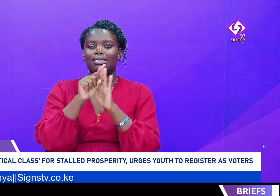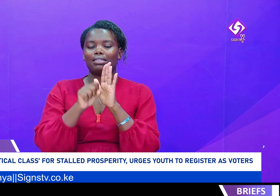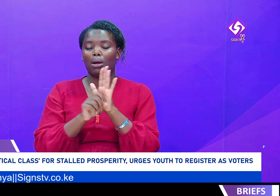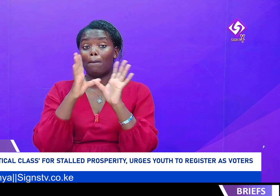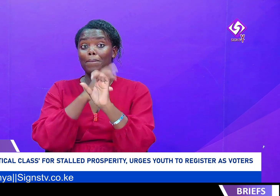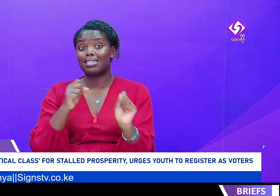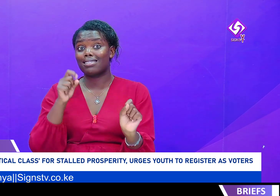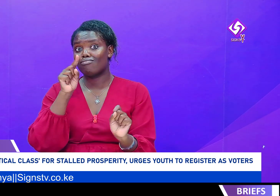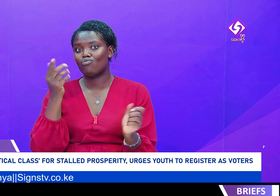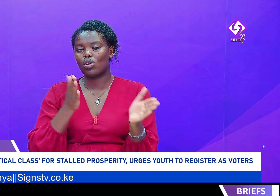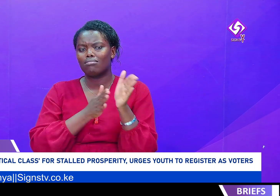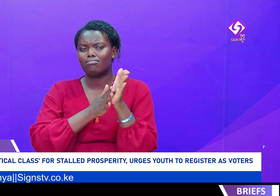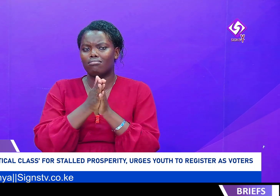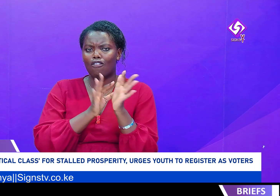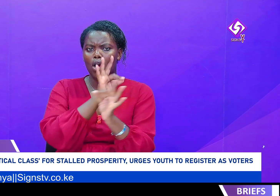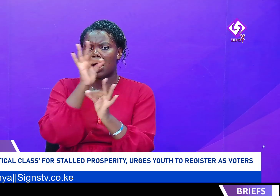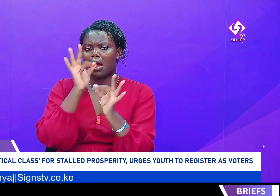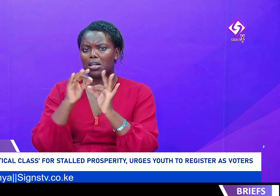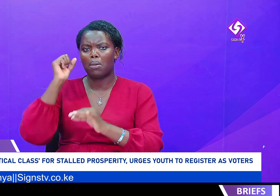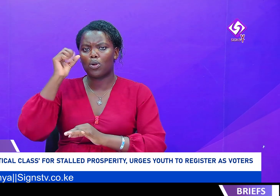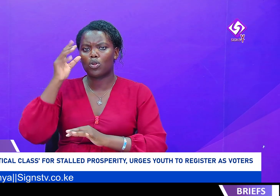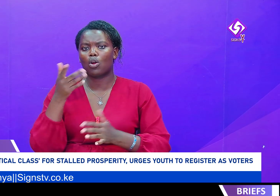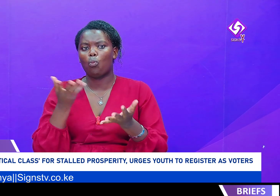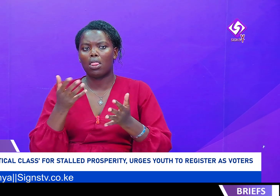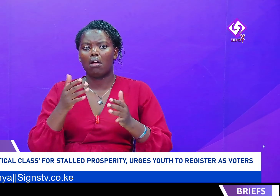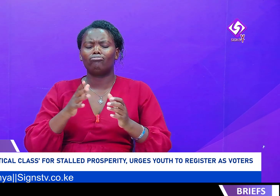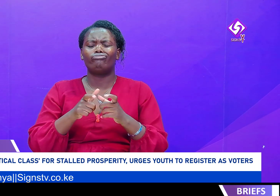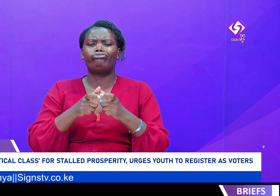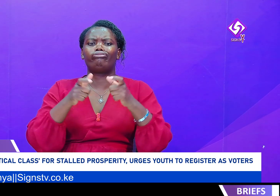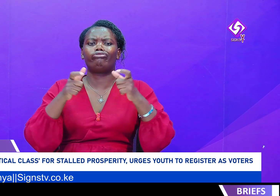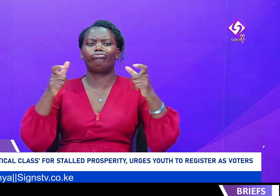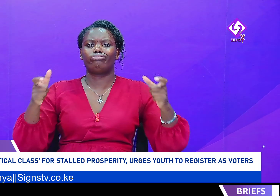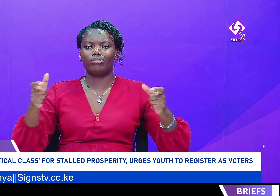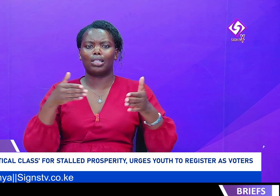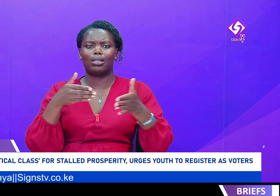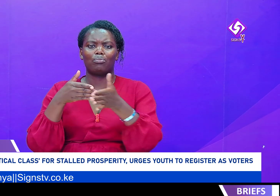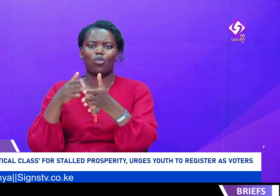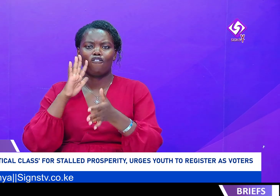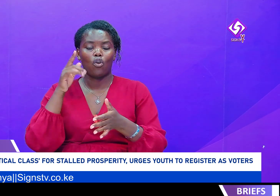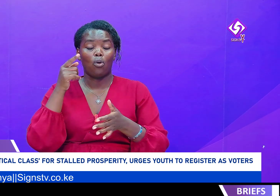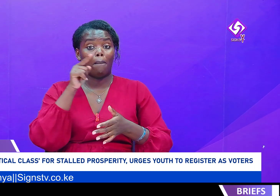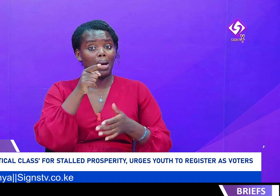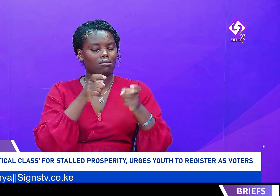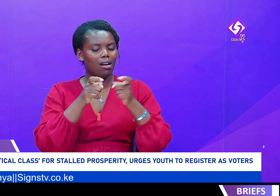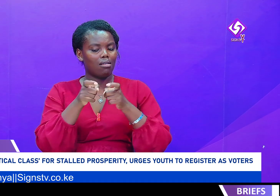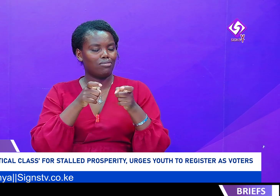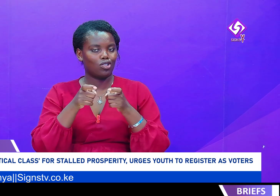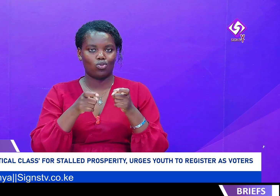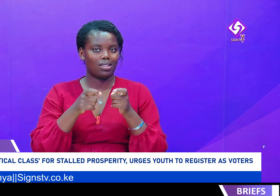state stated that he vested interest of certain politicians were a major stumbling block to